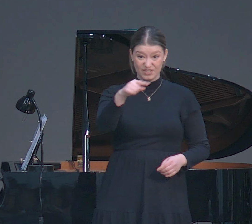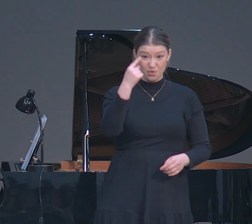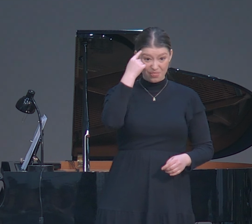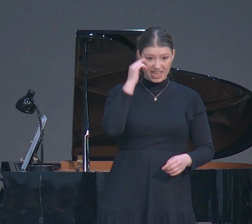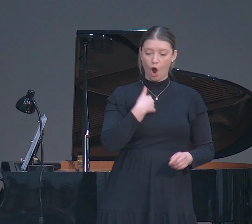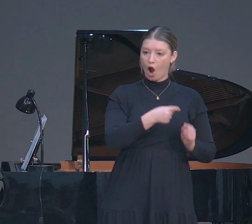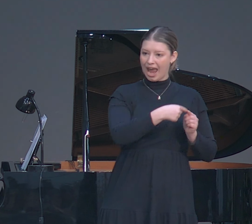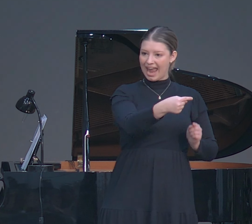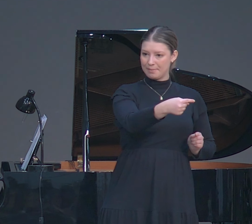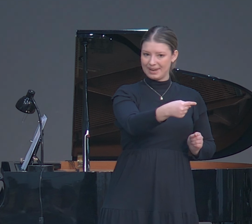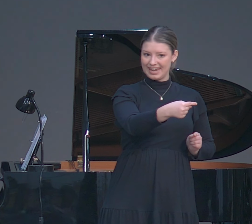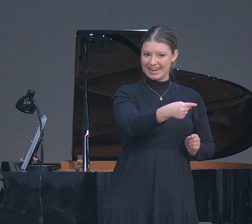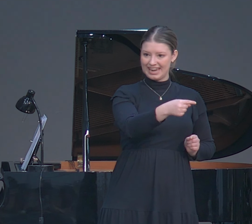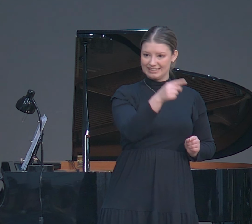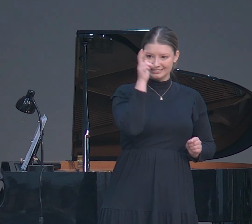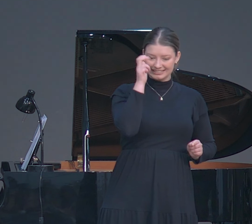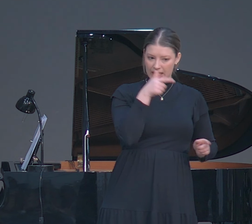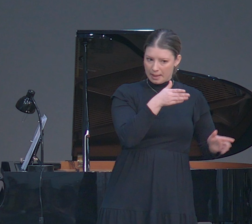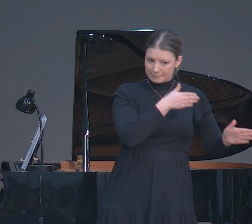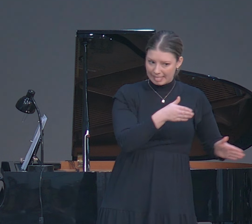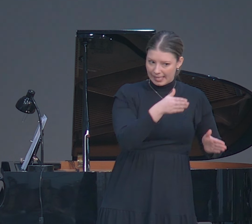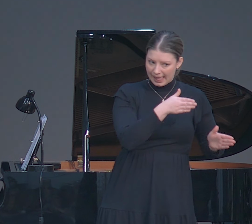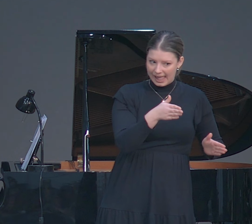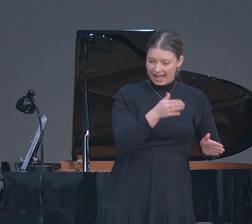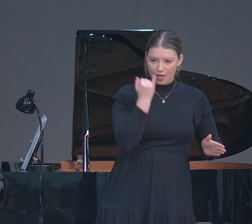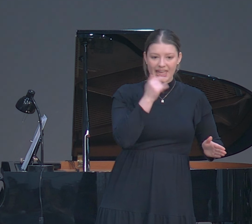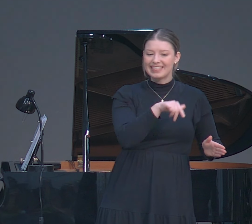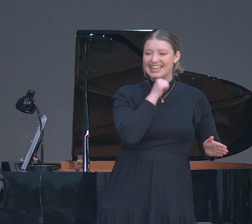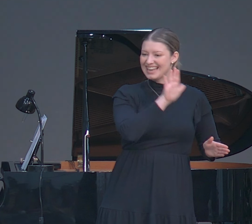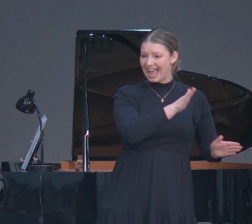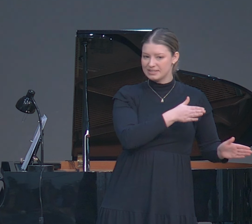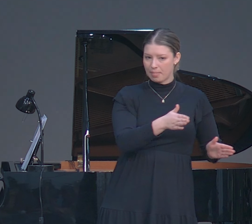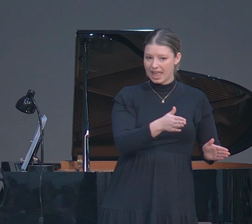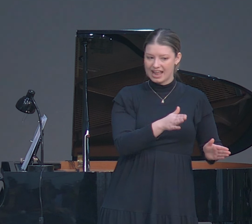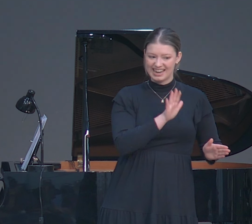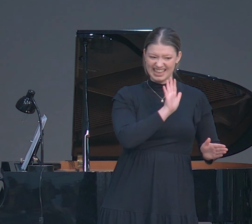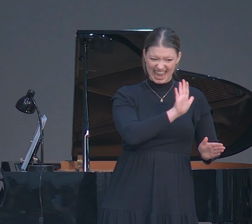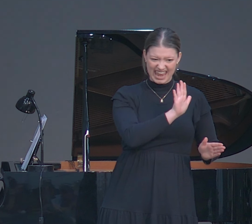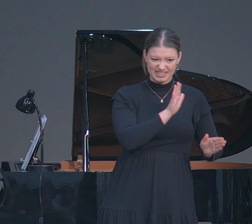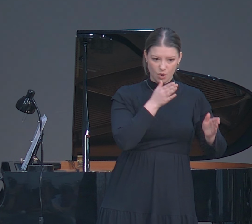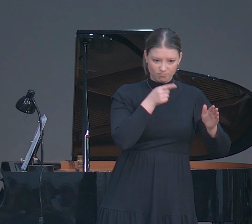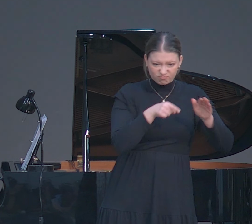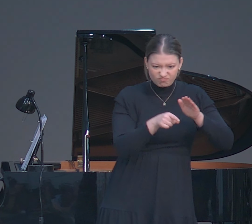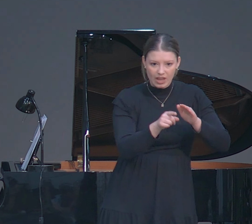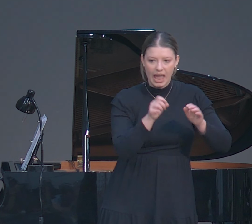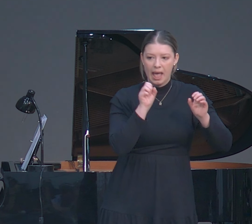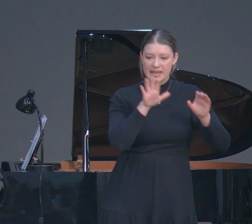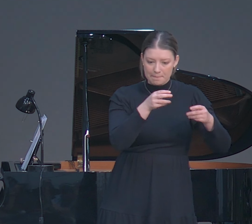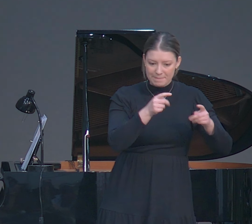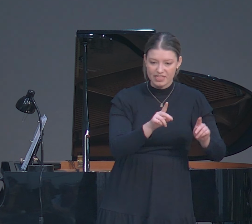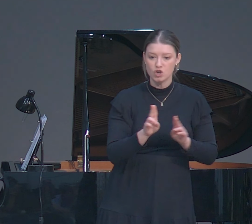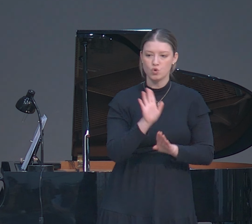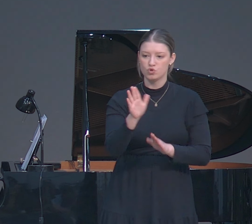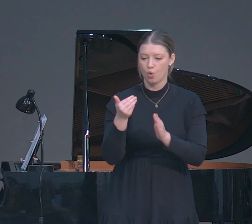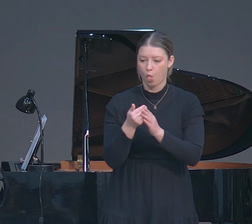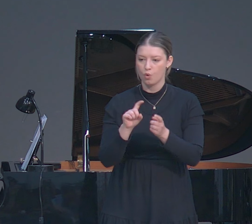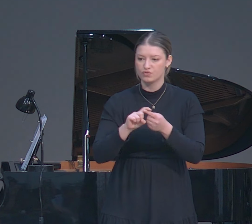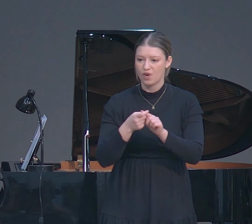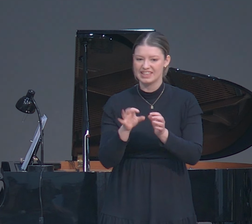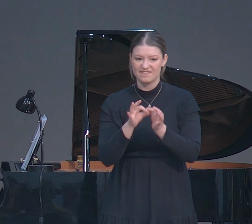you think he's not been planning that tactic, then you need to wake up. Jesus spoke of this elsewhere